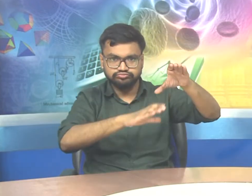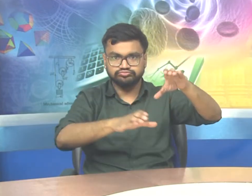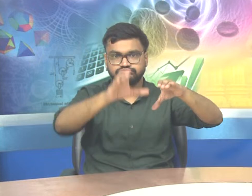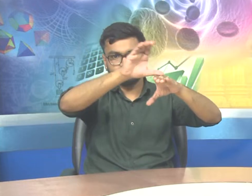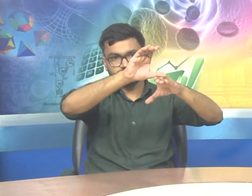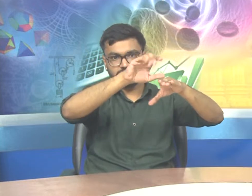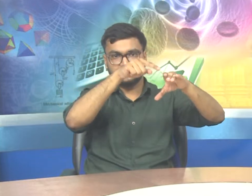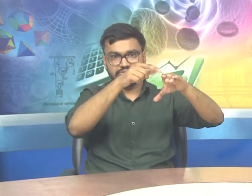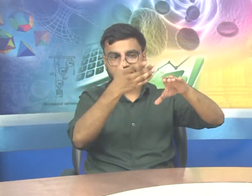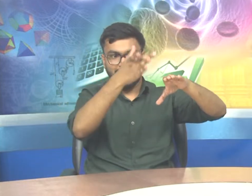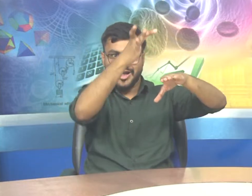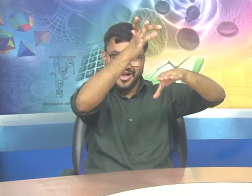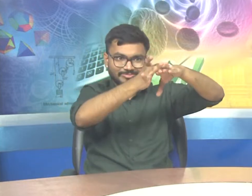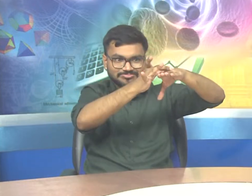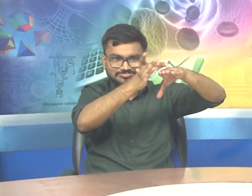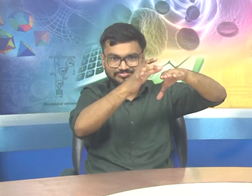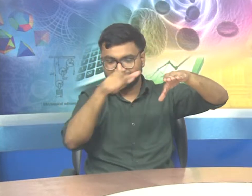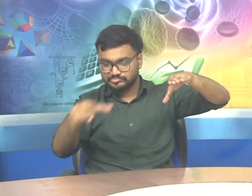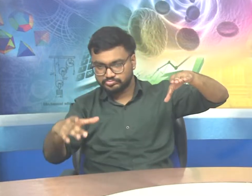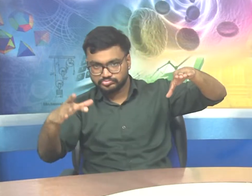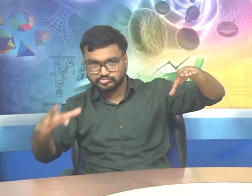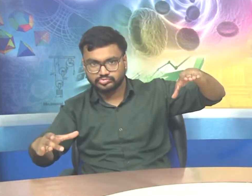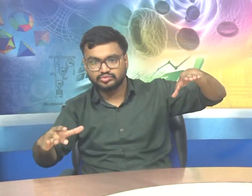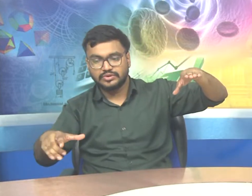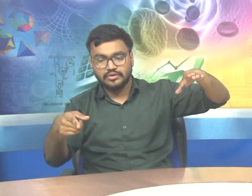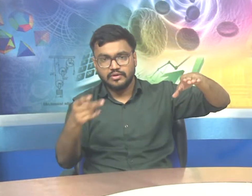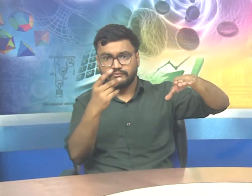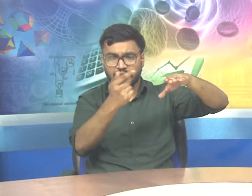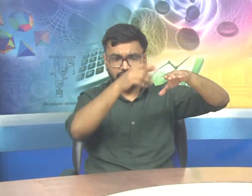heavier than the pencil cell. And